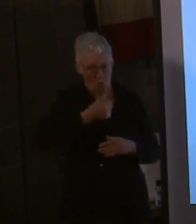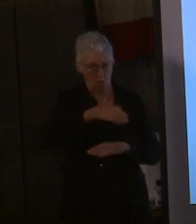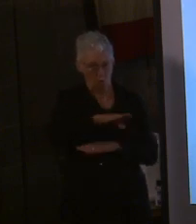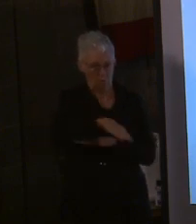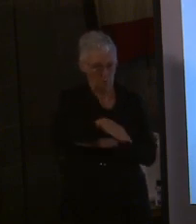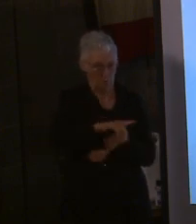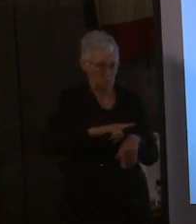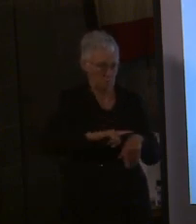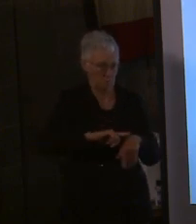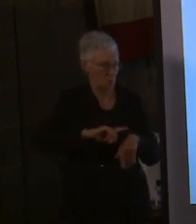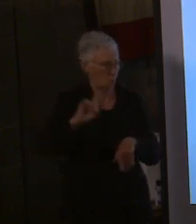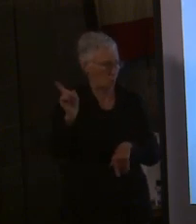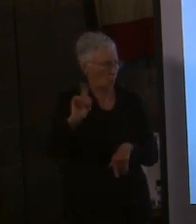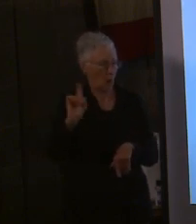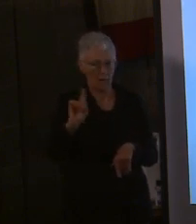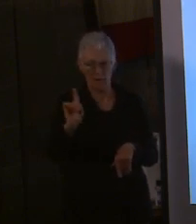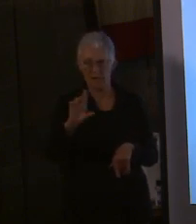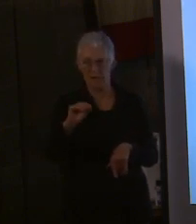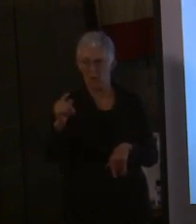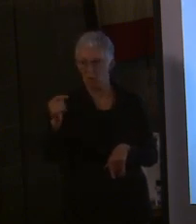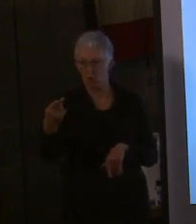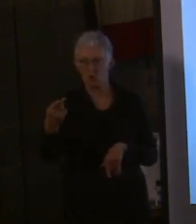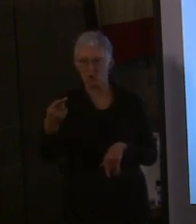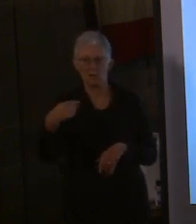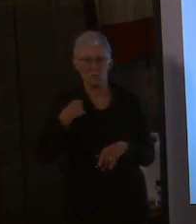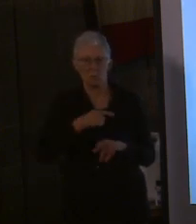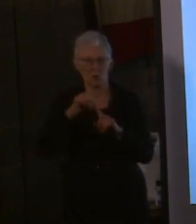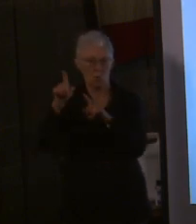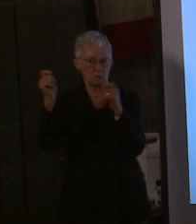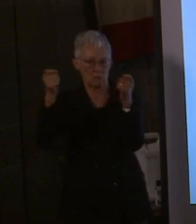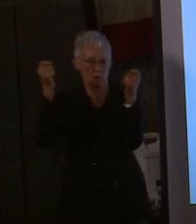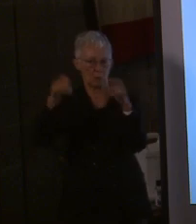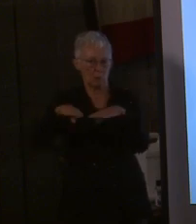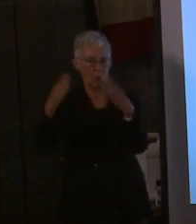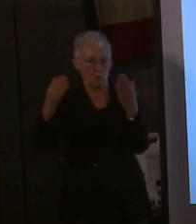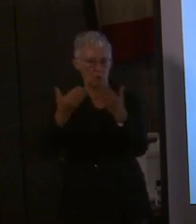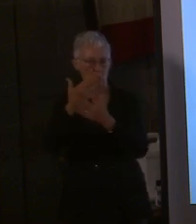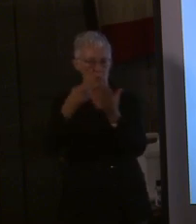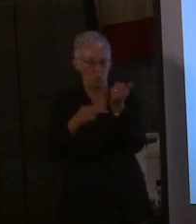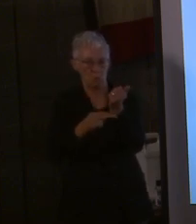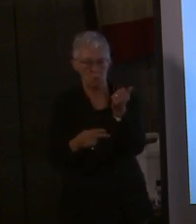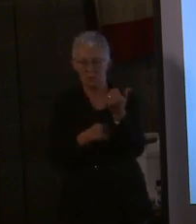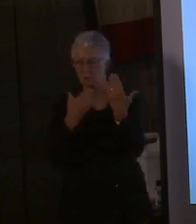up in Spencer for the new bridge that we're opening up there. Thank you all very much, and have a great week.